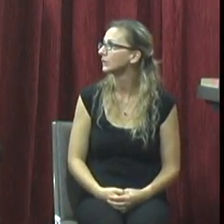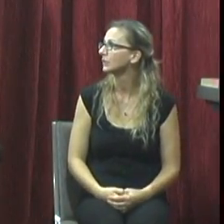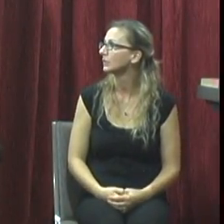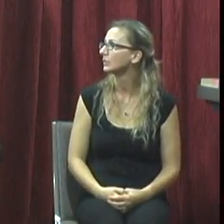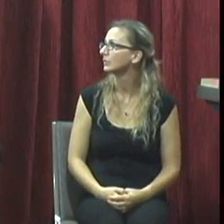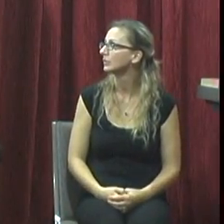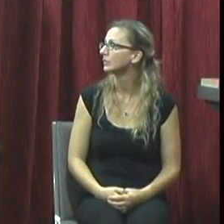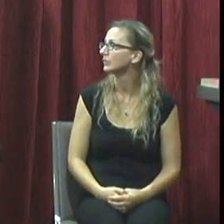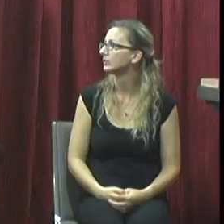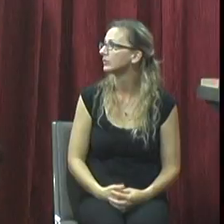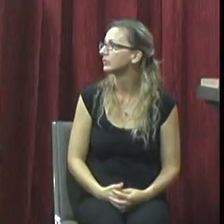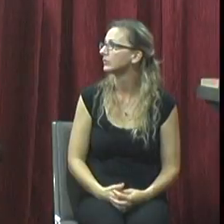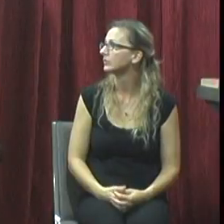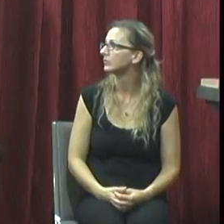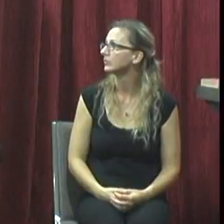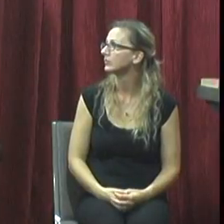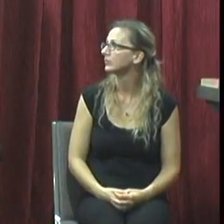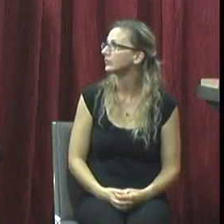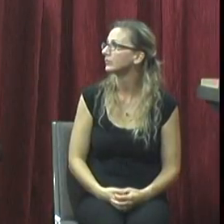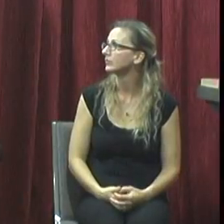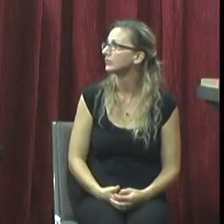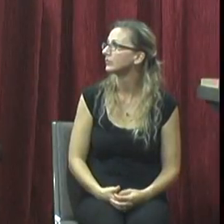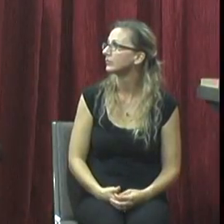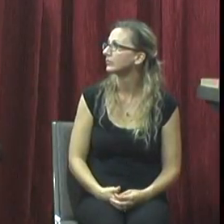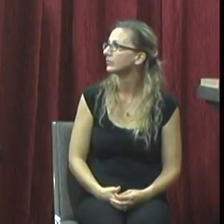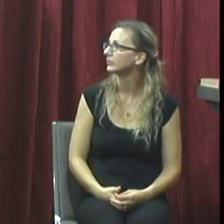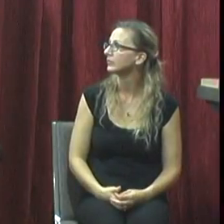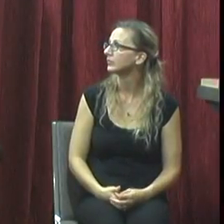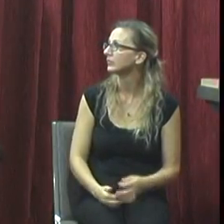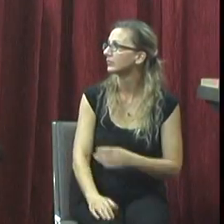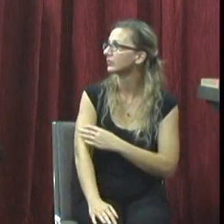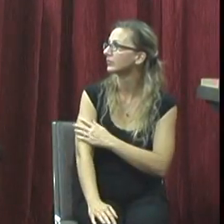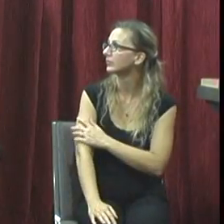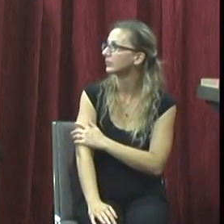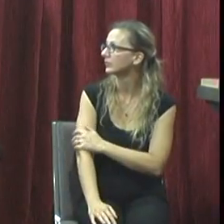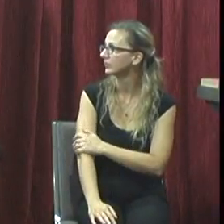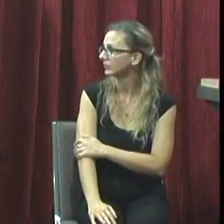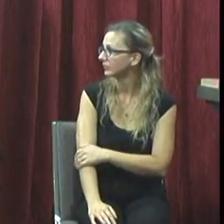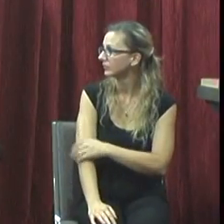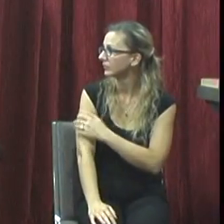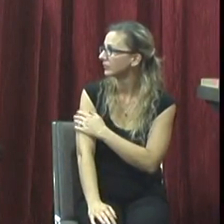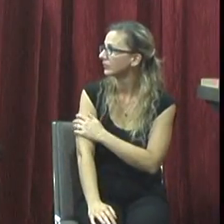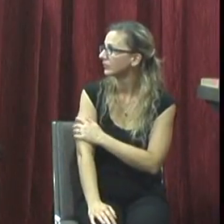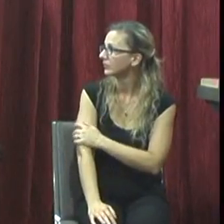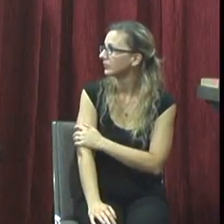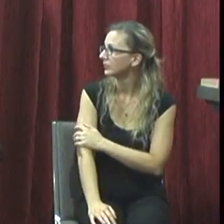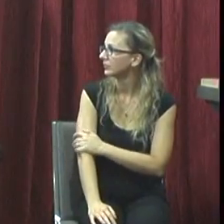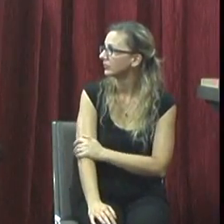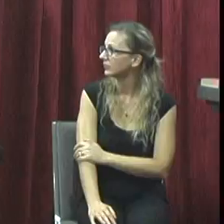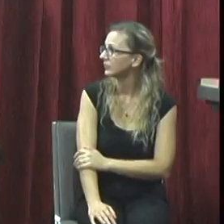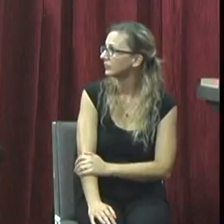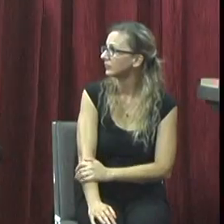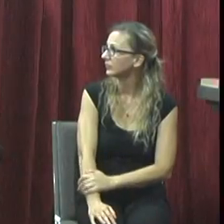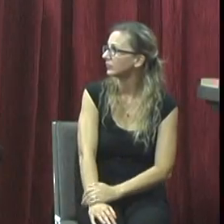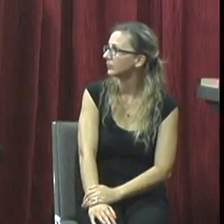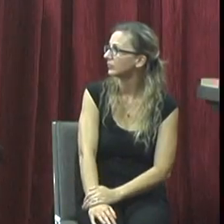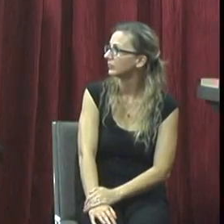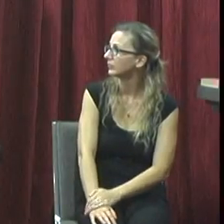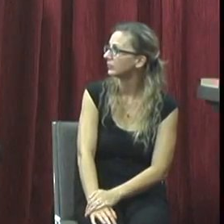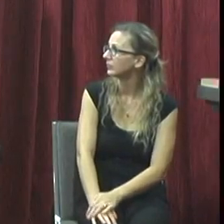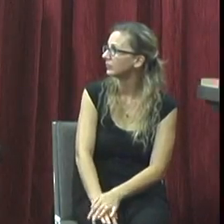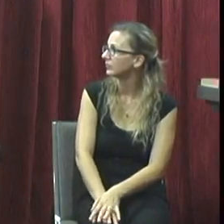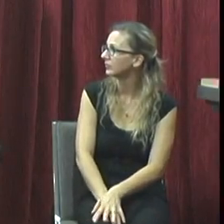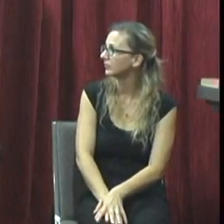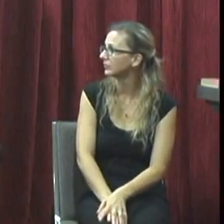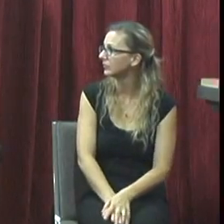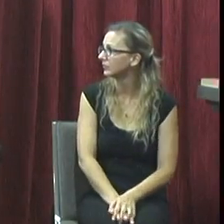because they have come under the ban. I will not be with you anymore unless you destroy whatever is under the ban from